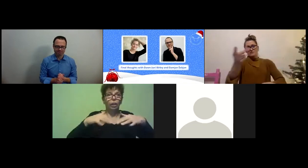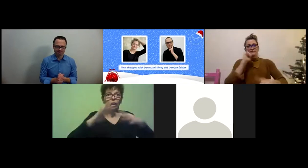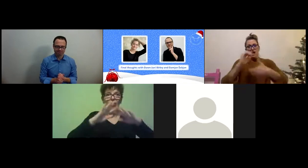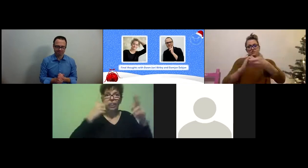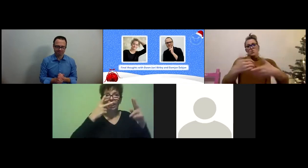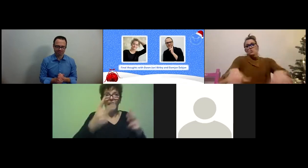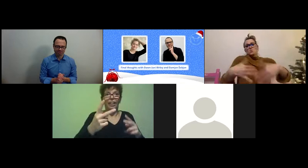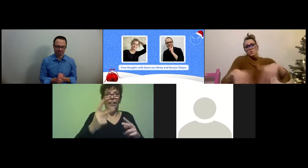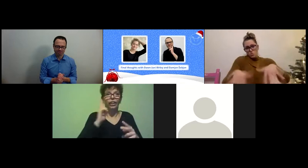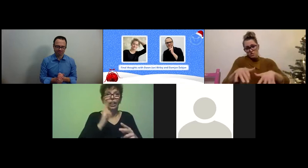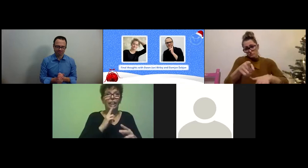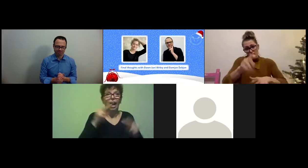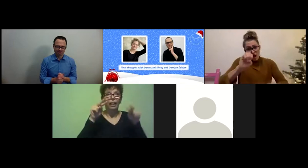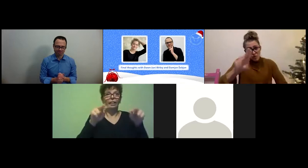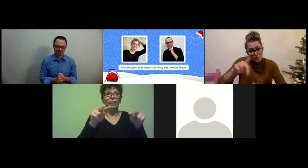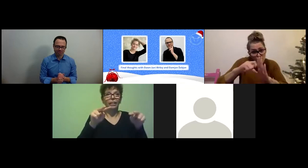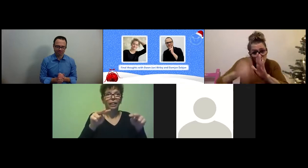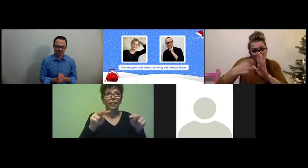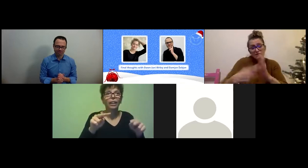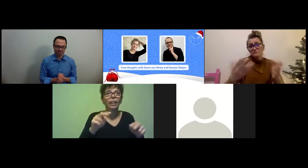of a project of it.